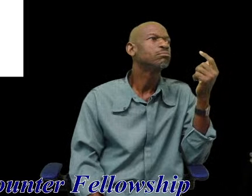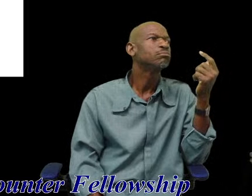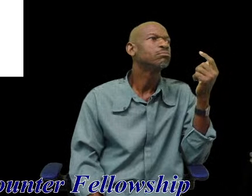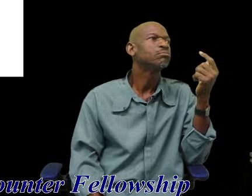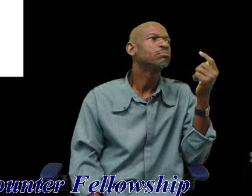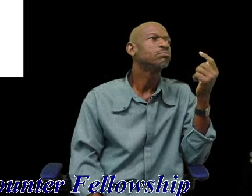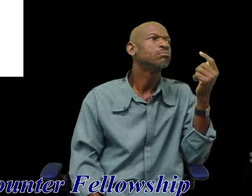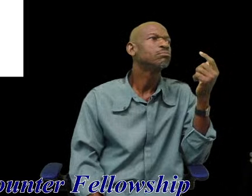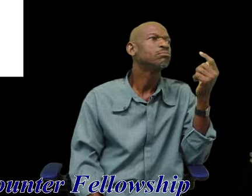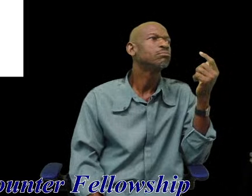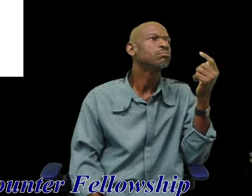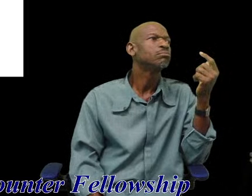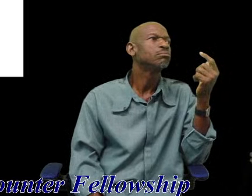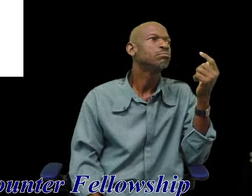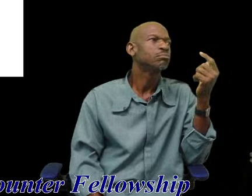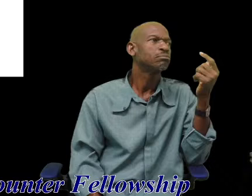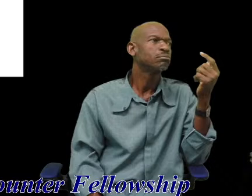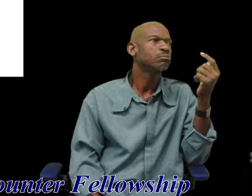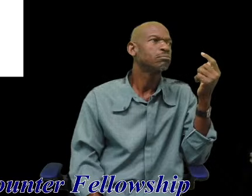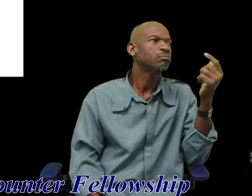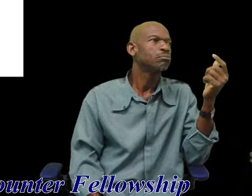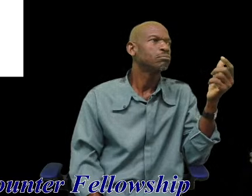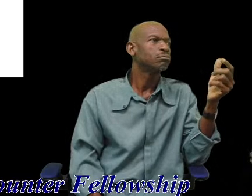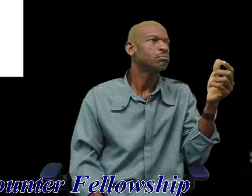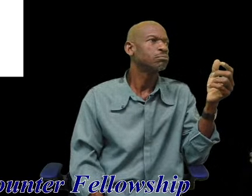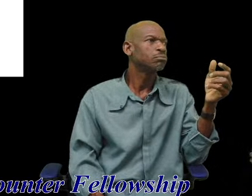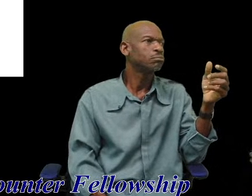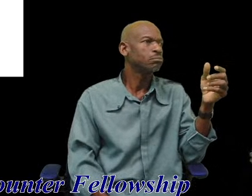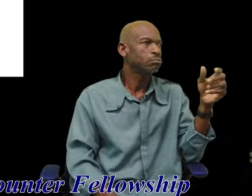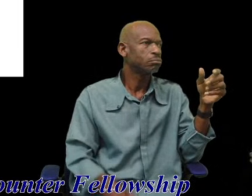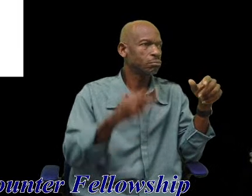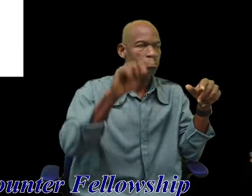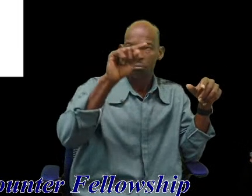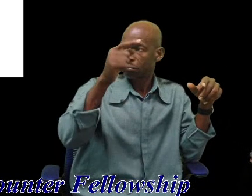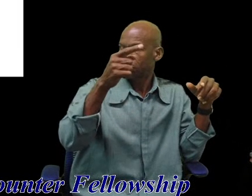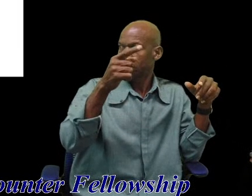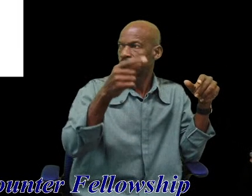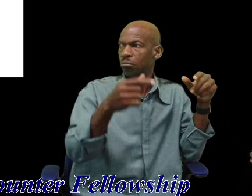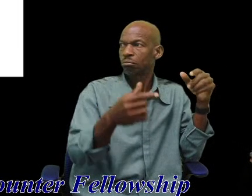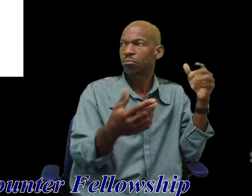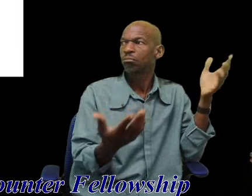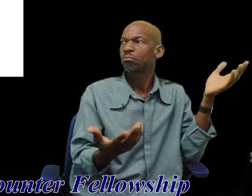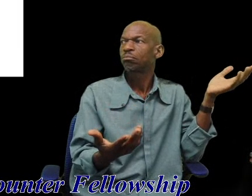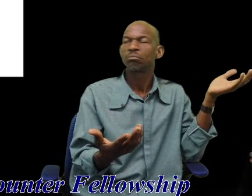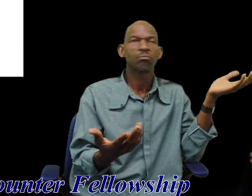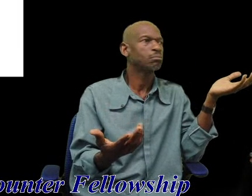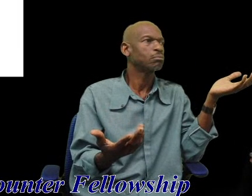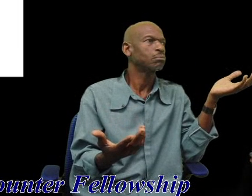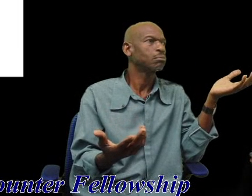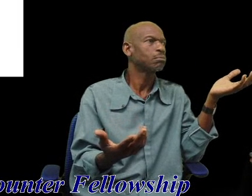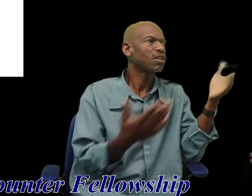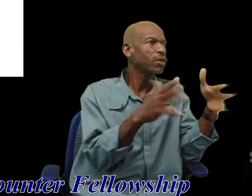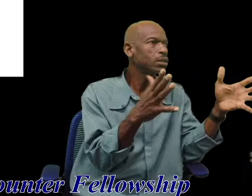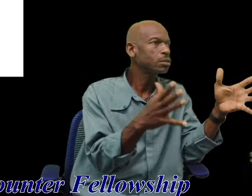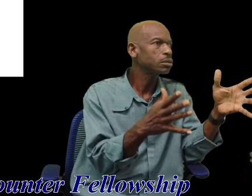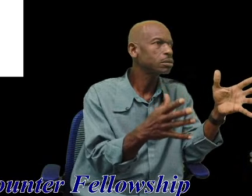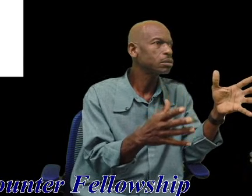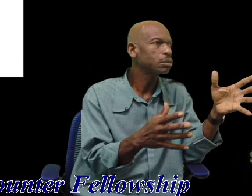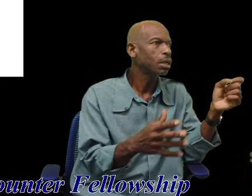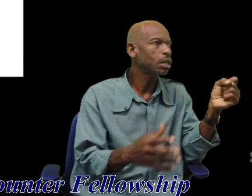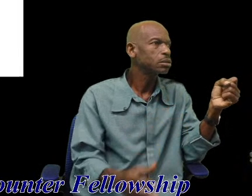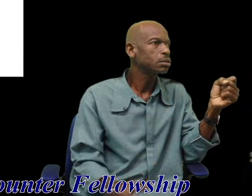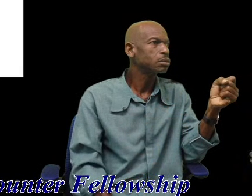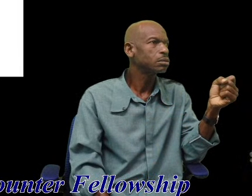tree? Right. Very good. So I put the apostrophe after tree, and then I put my S.